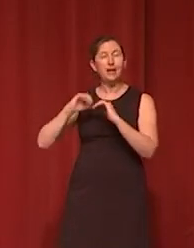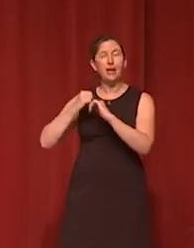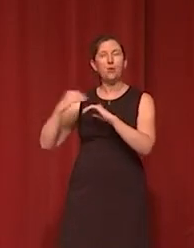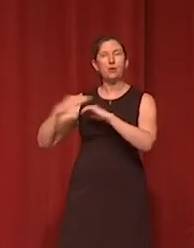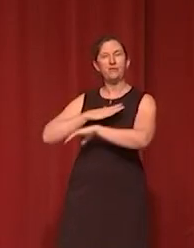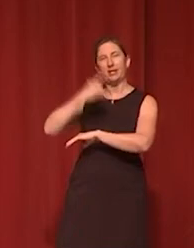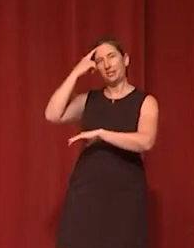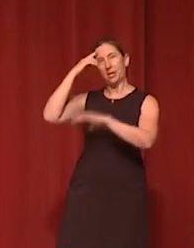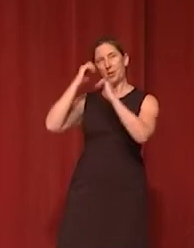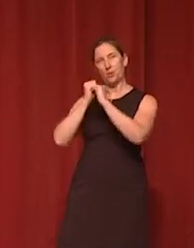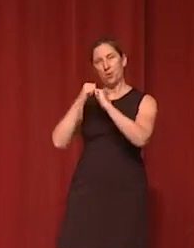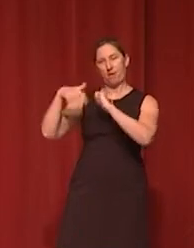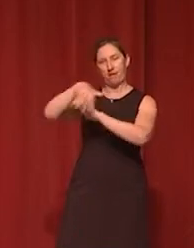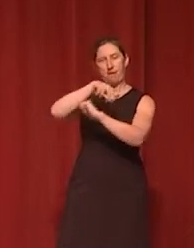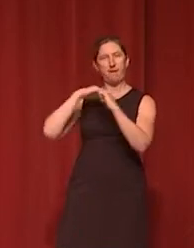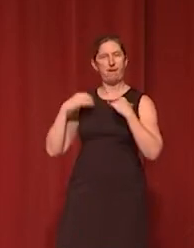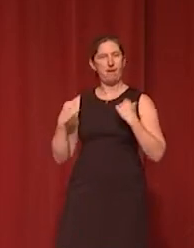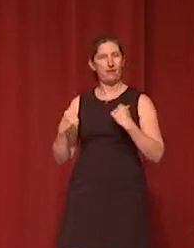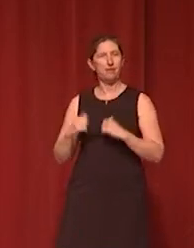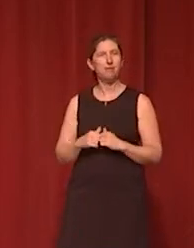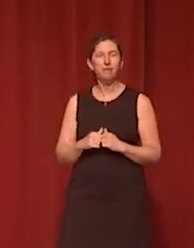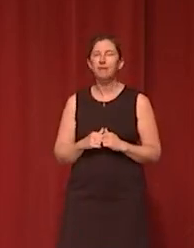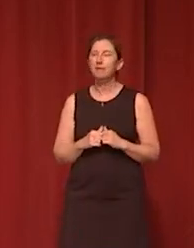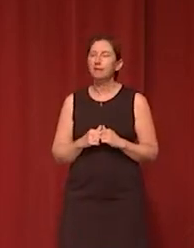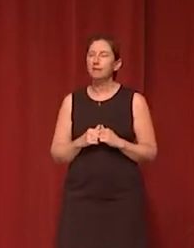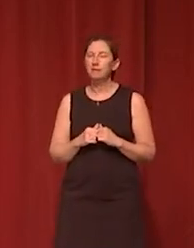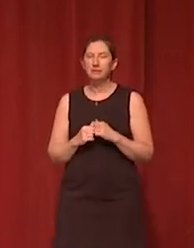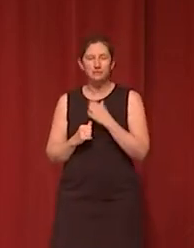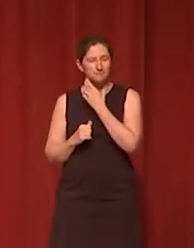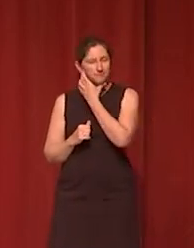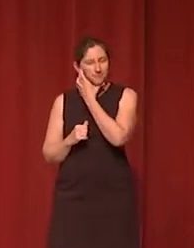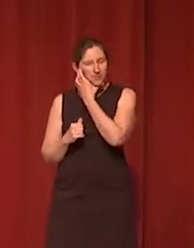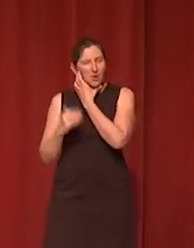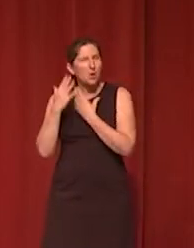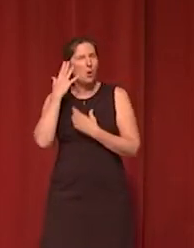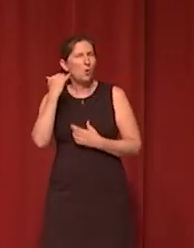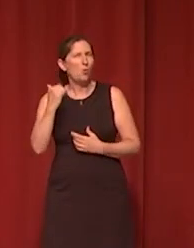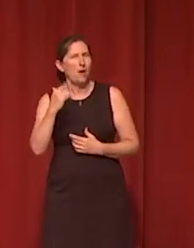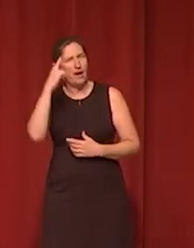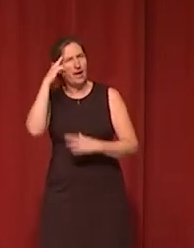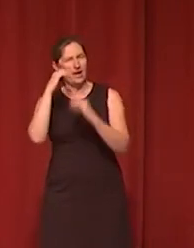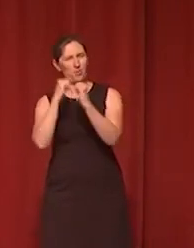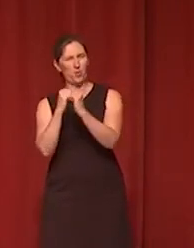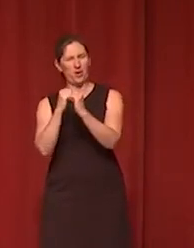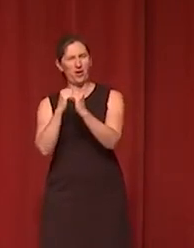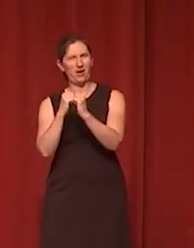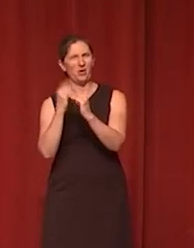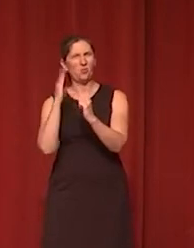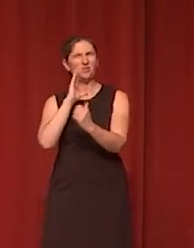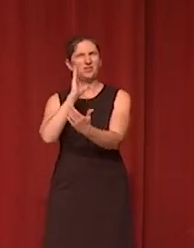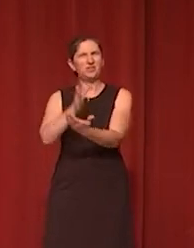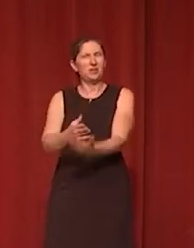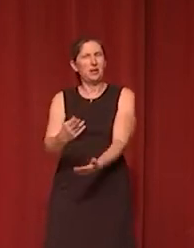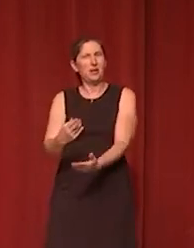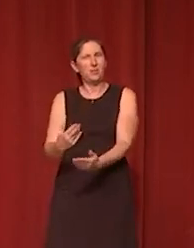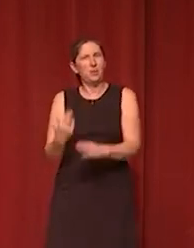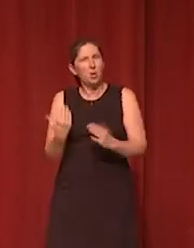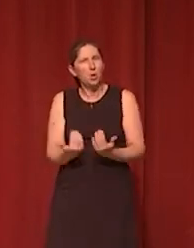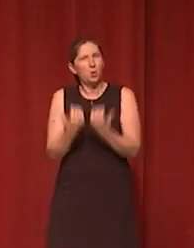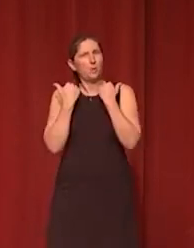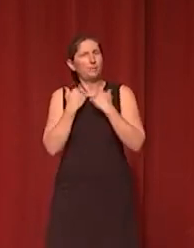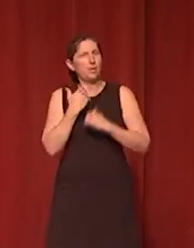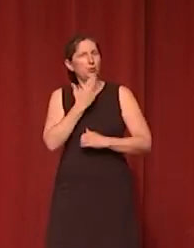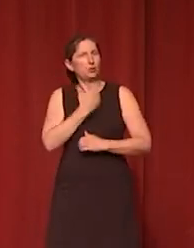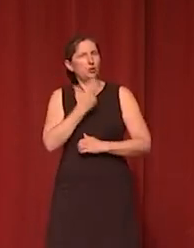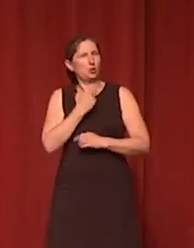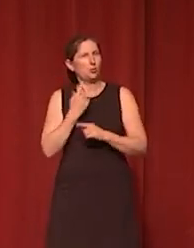to try to better understand how does why our brain doesn't use sugar properly, glucose, and how that affects